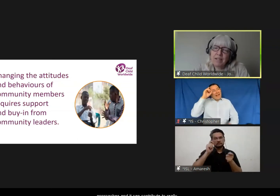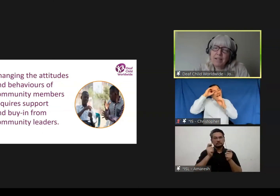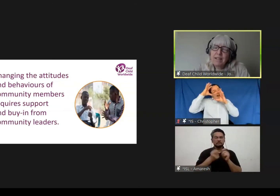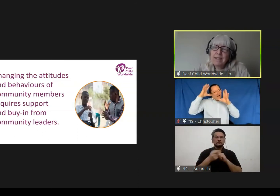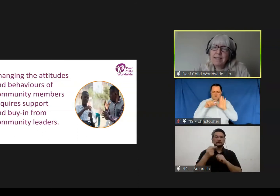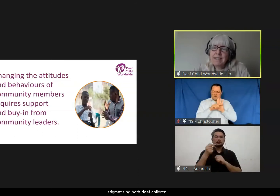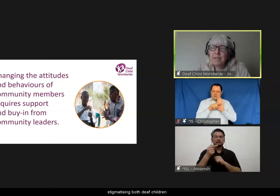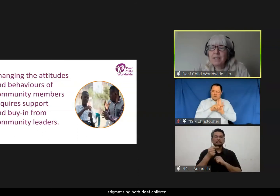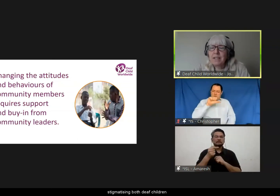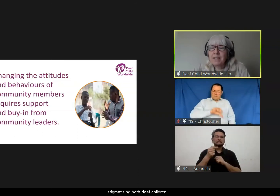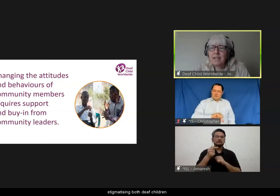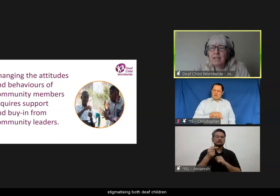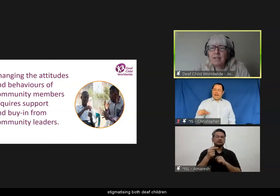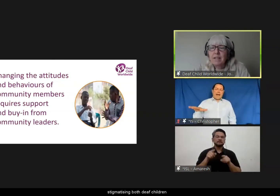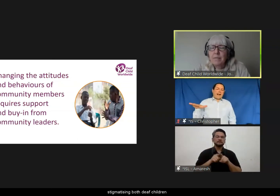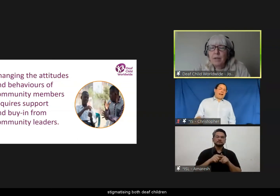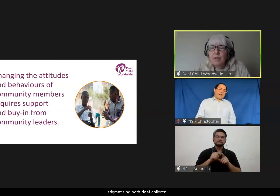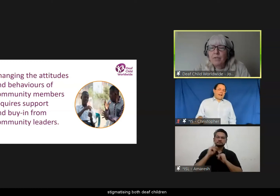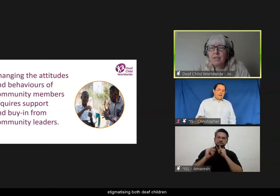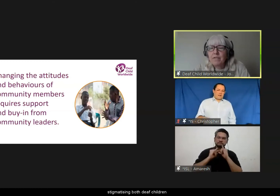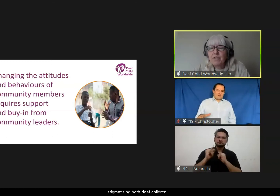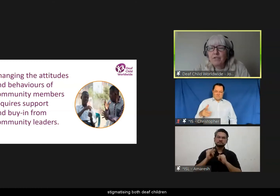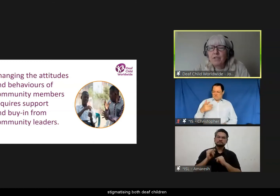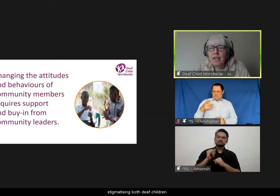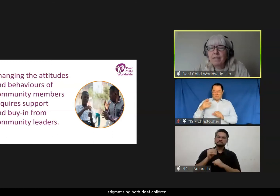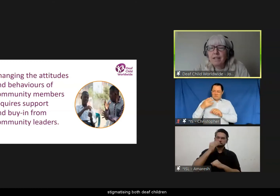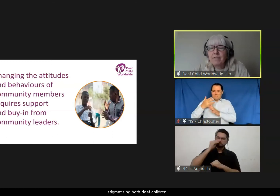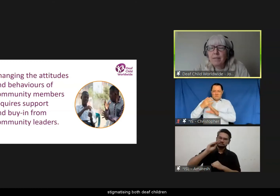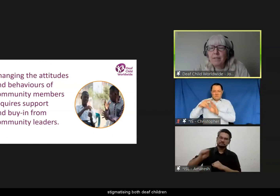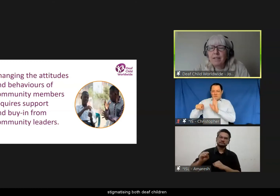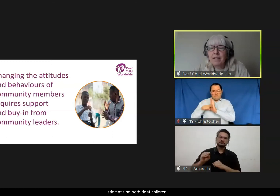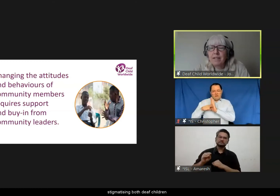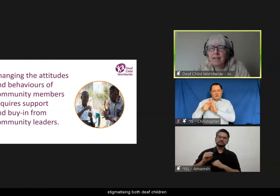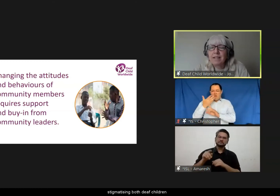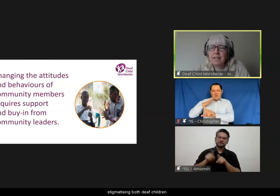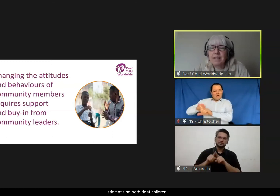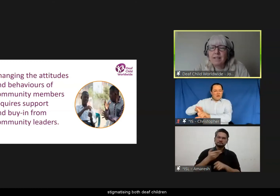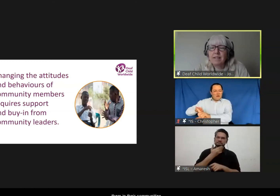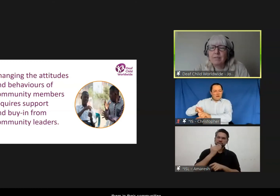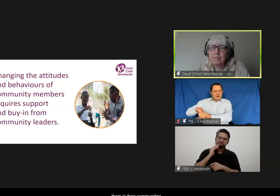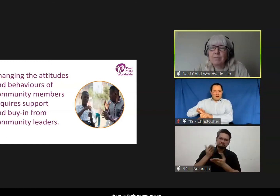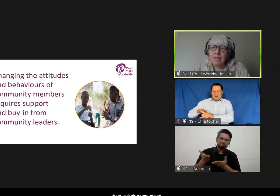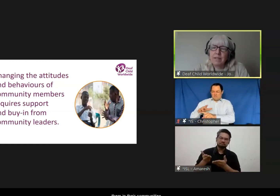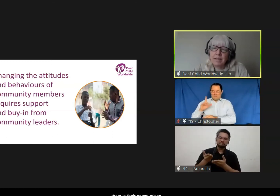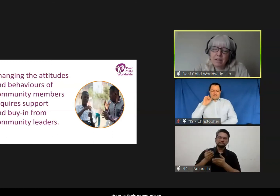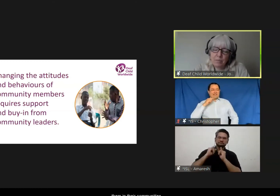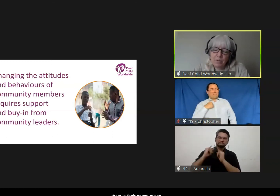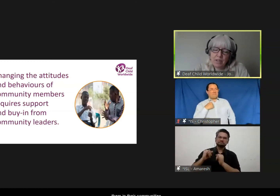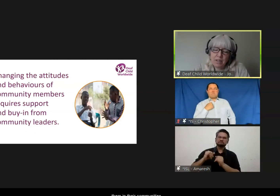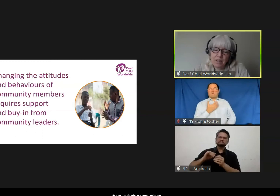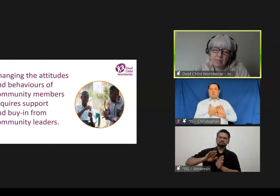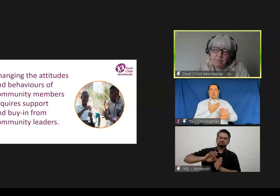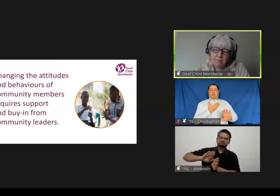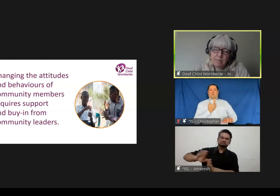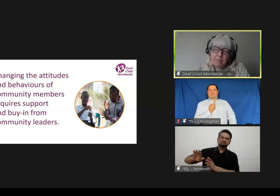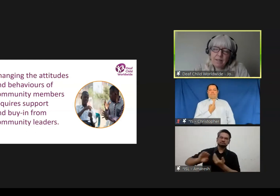really stigmatizing both deaf children and their families and isolating them in their